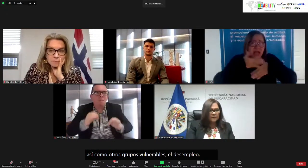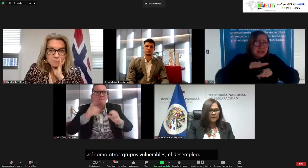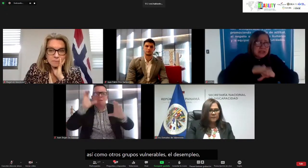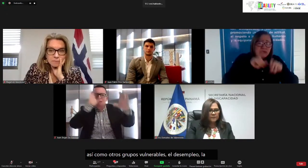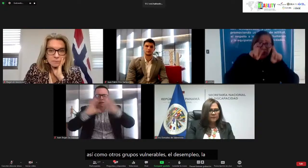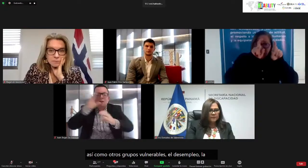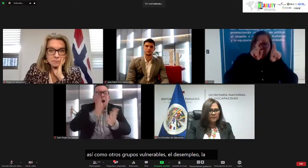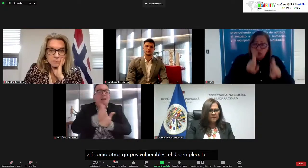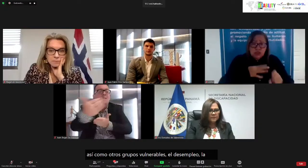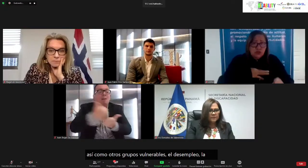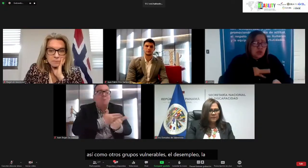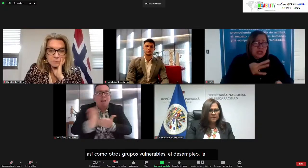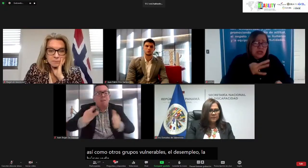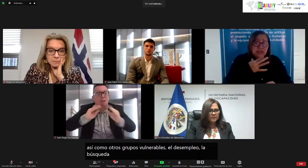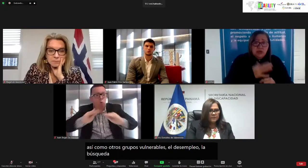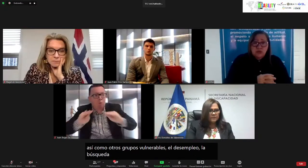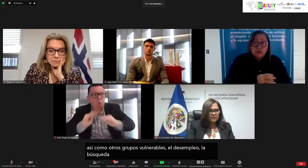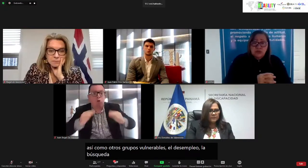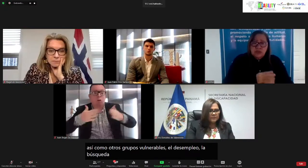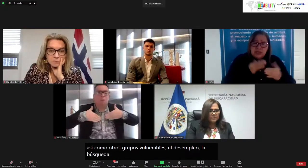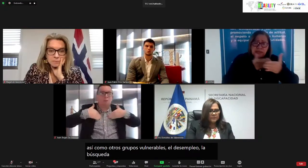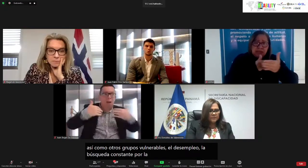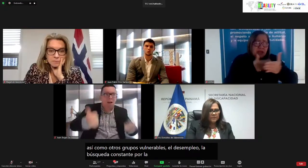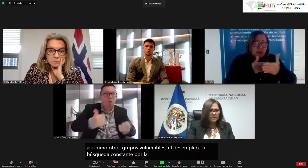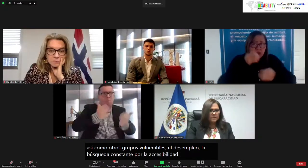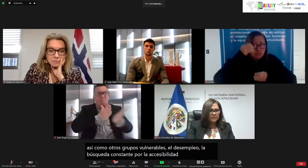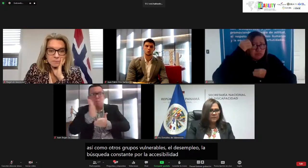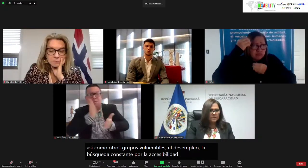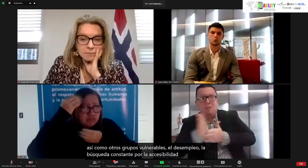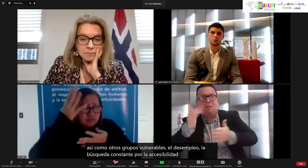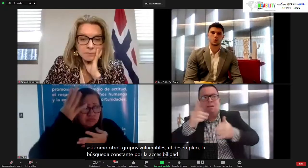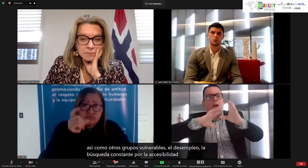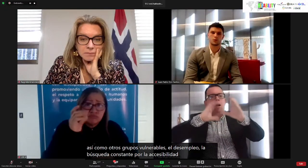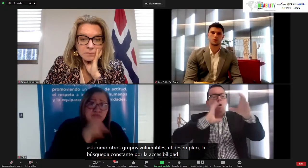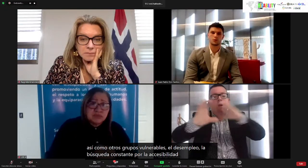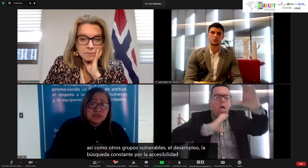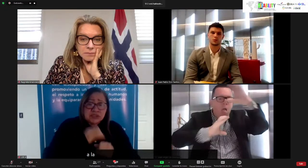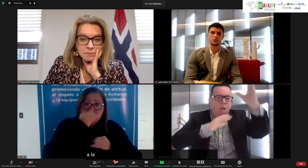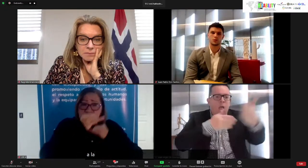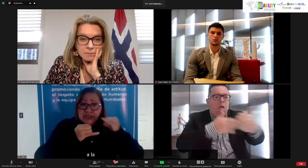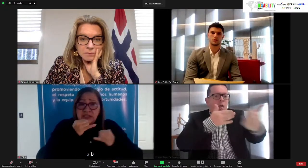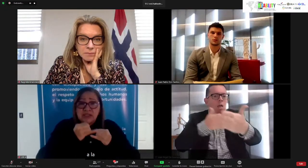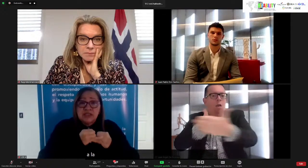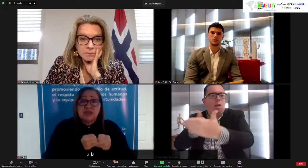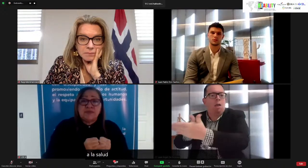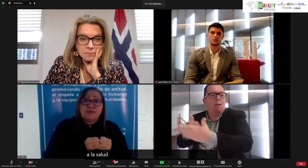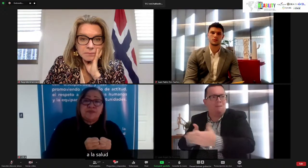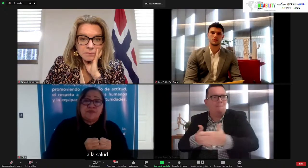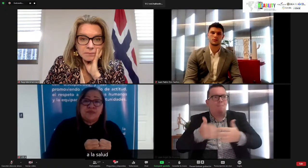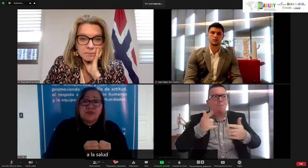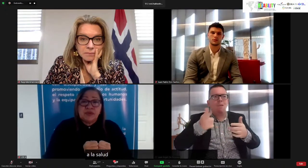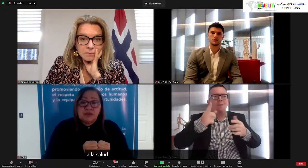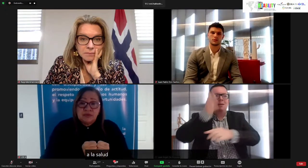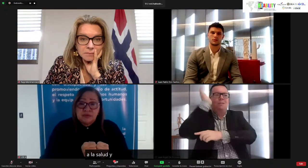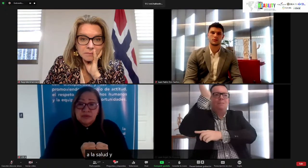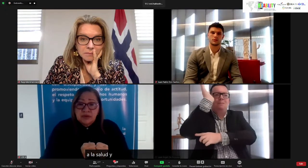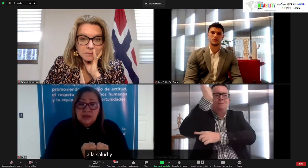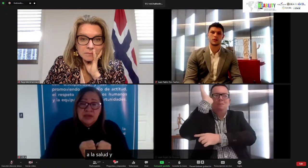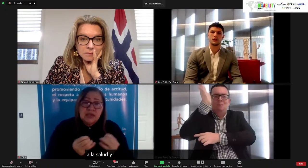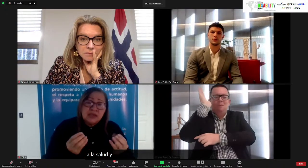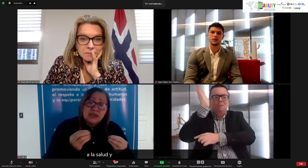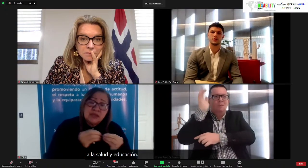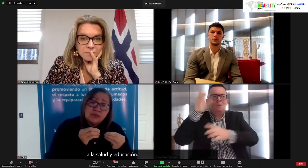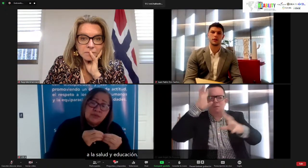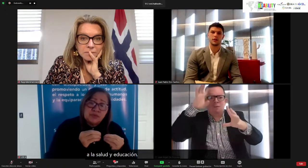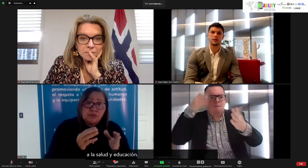unemployment constant lack of access to education and health communication and technological